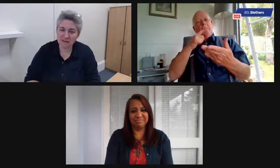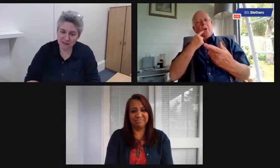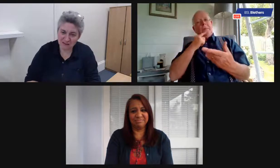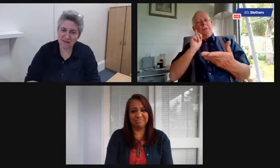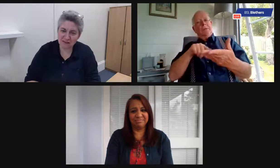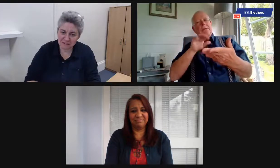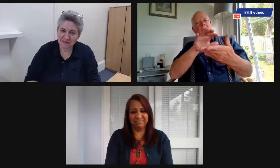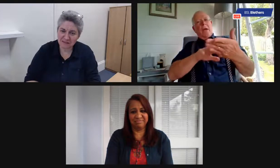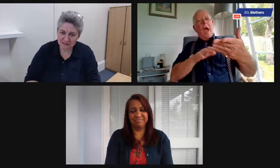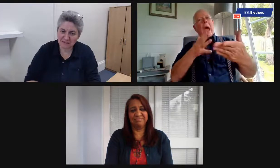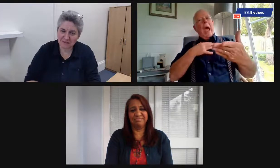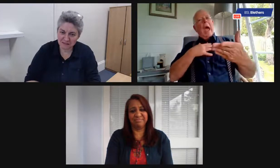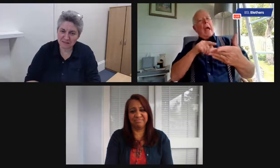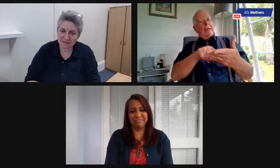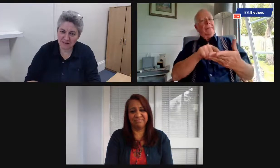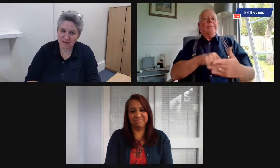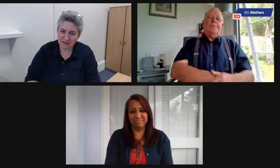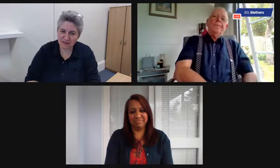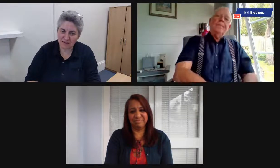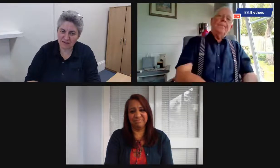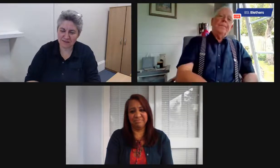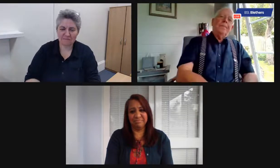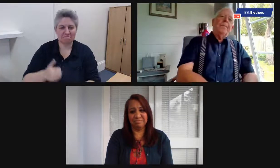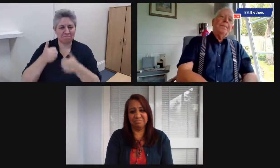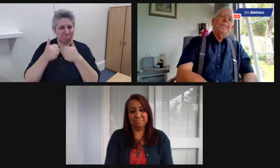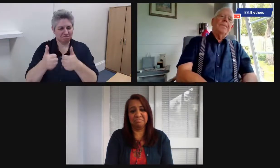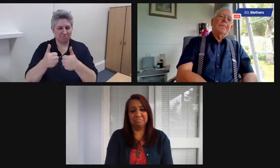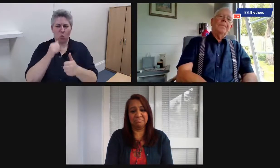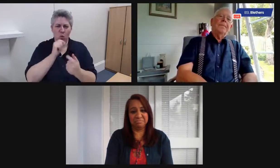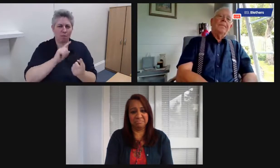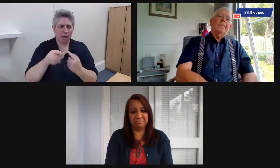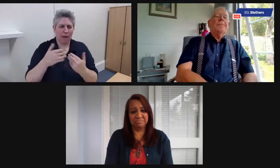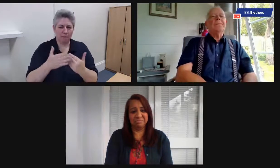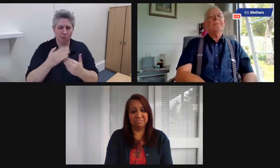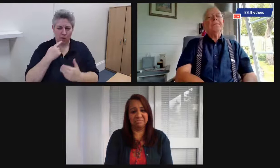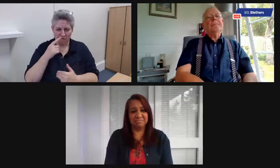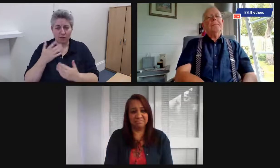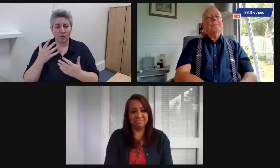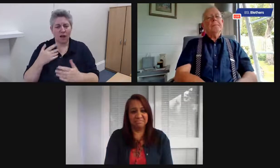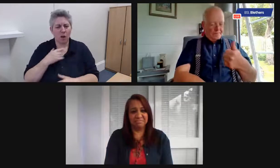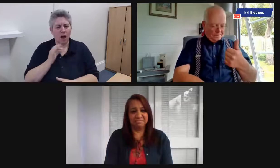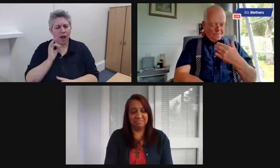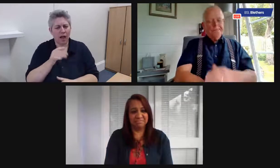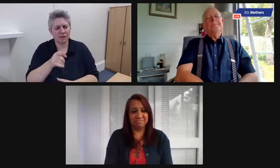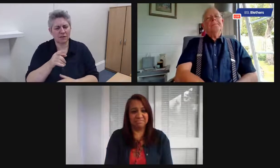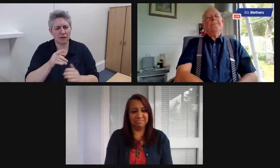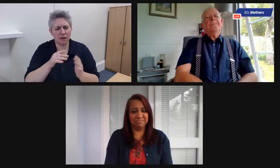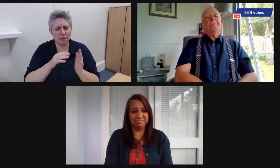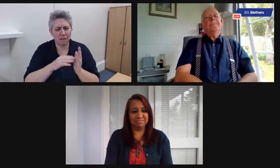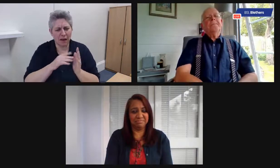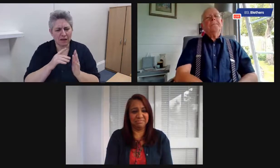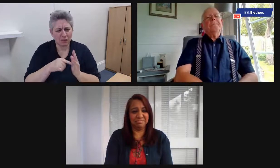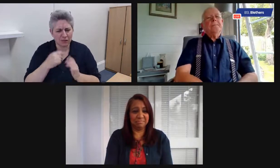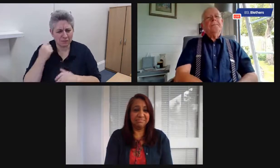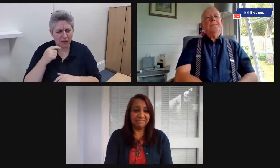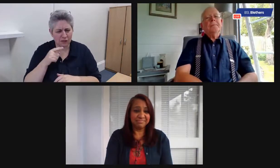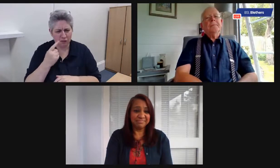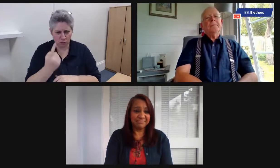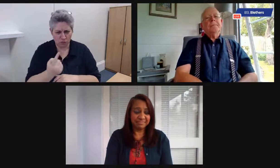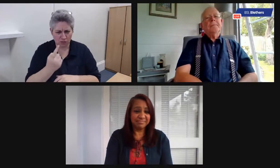too interactive. We tend to learn from each other's posts mostly. Ah, all right. Okay, I'll come back to you, Dave, with more